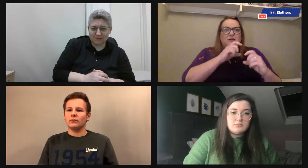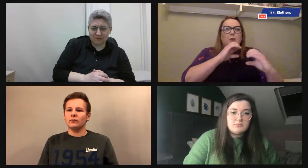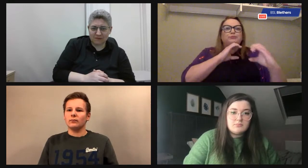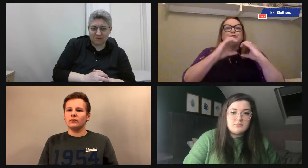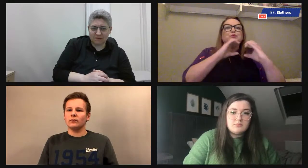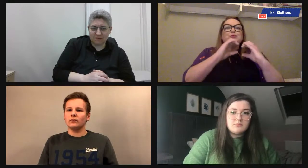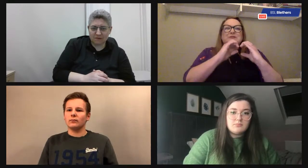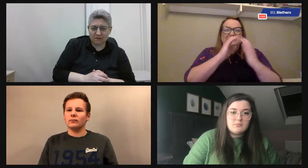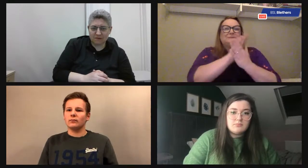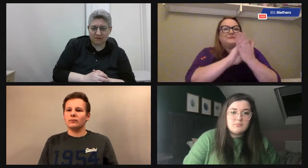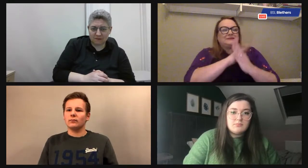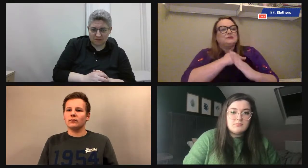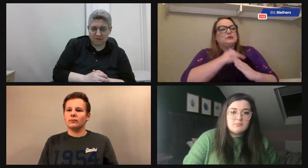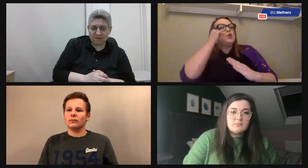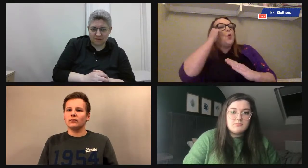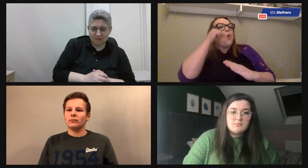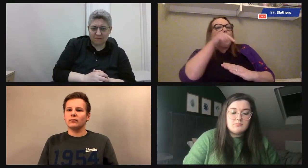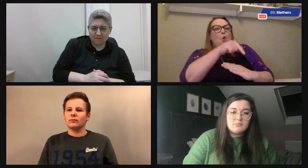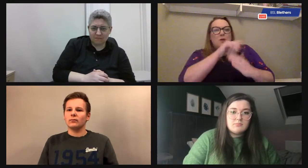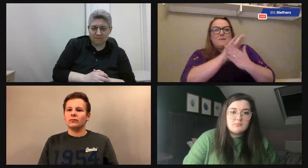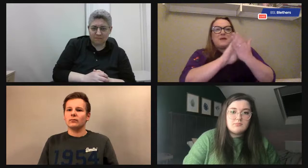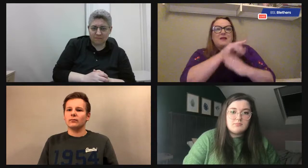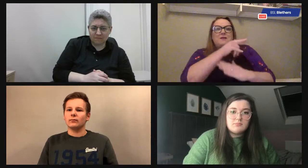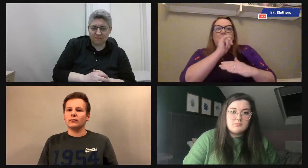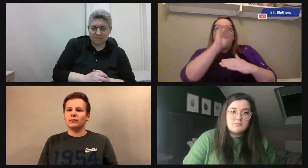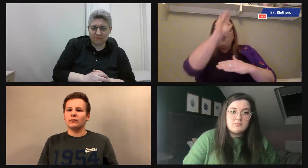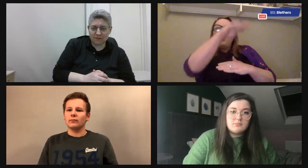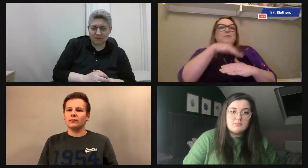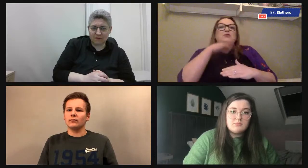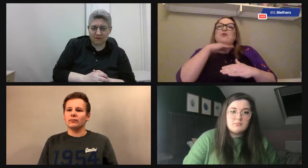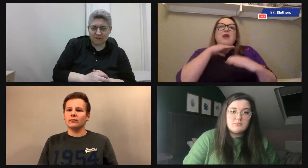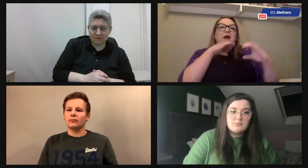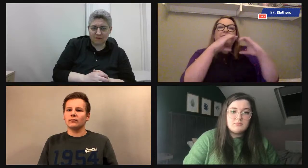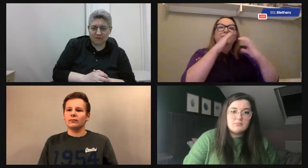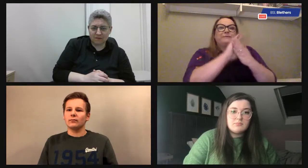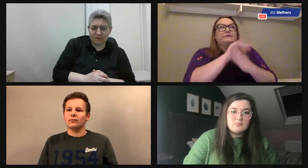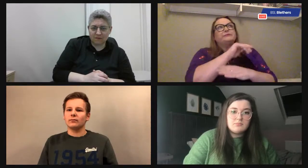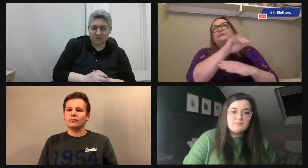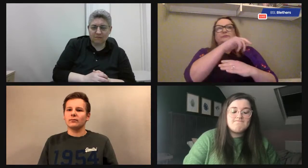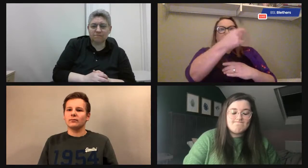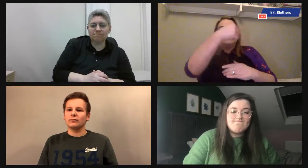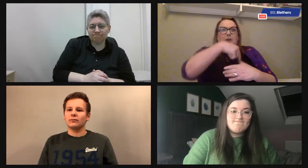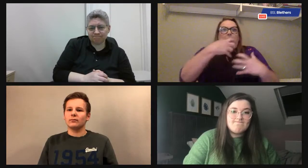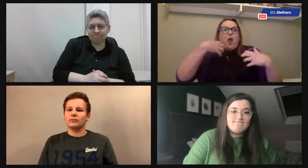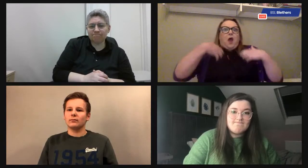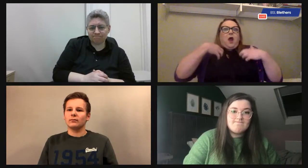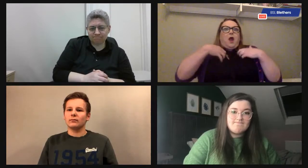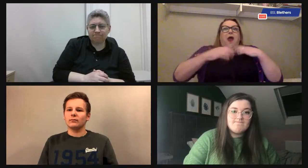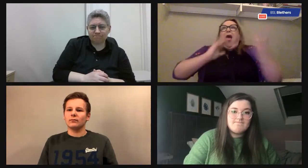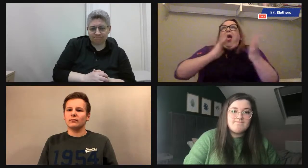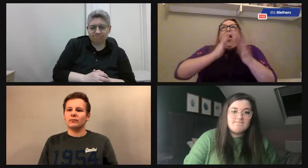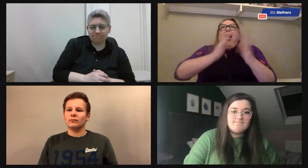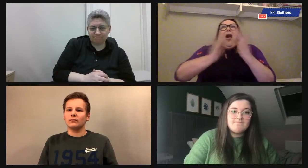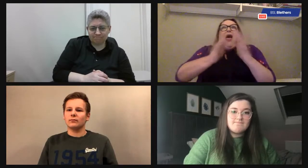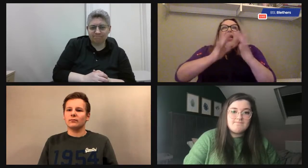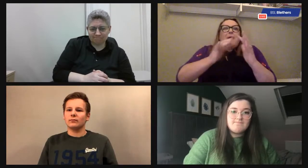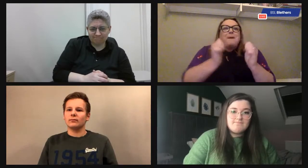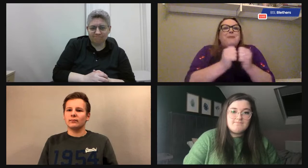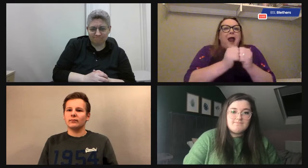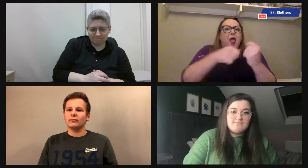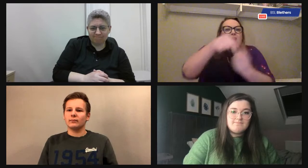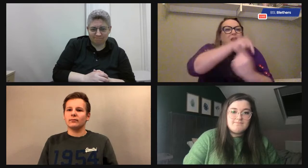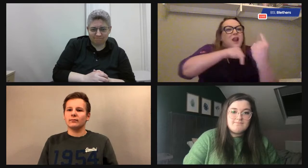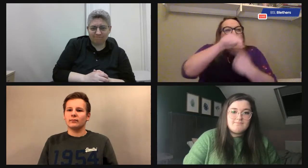sign that they've not had that experience with. Yeah. The other thing that we notice is that maybe at home they're not